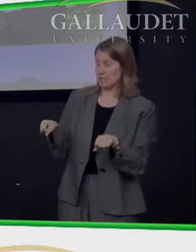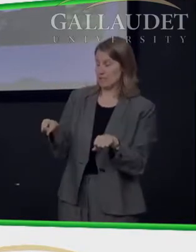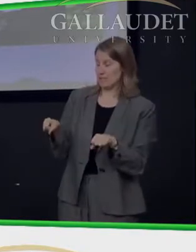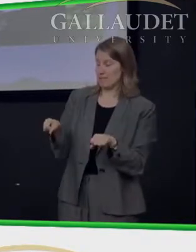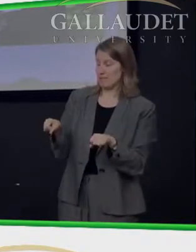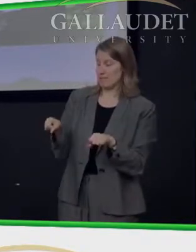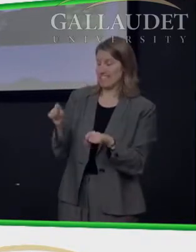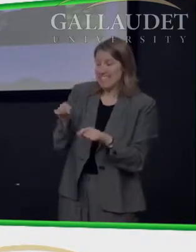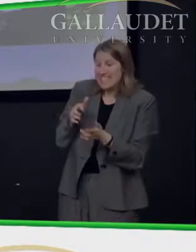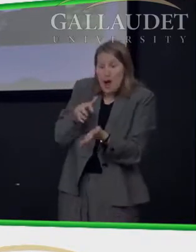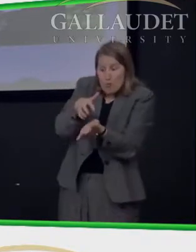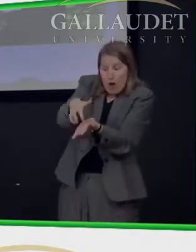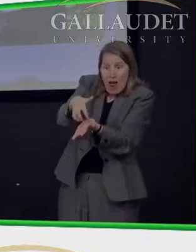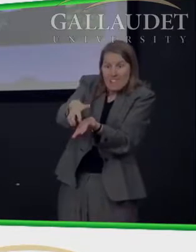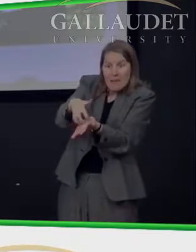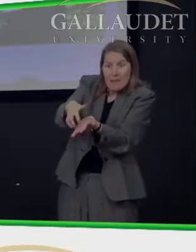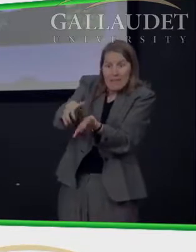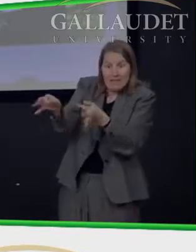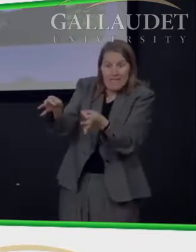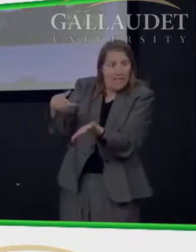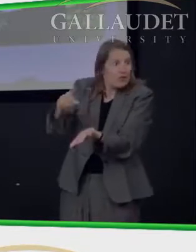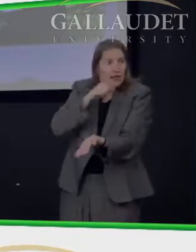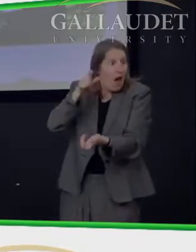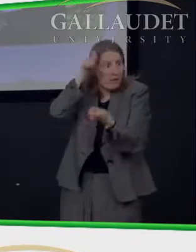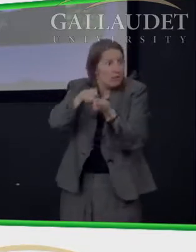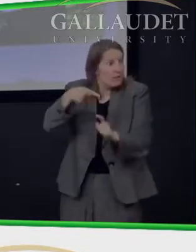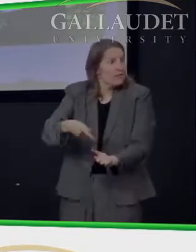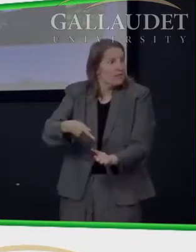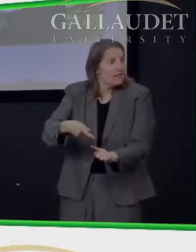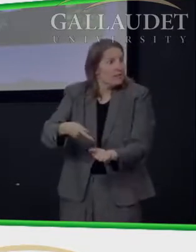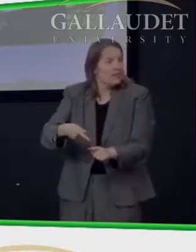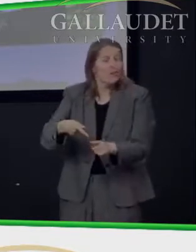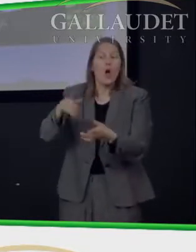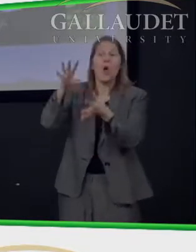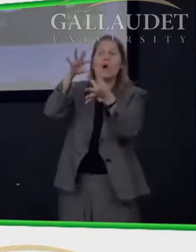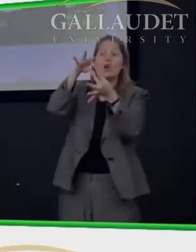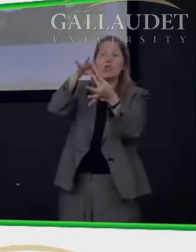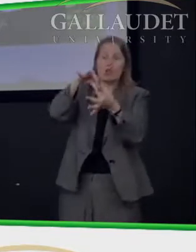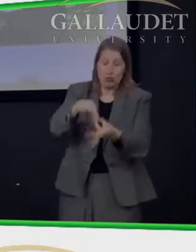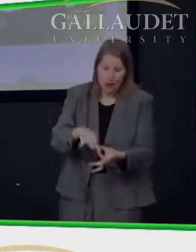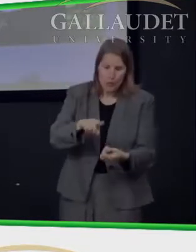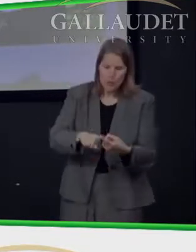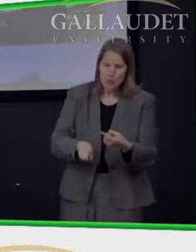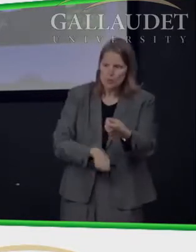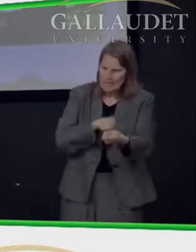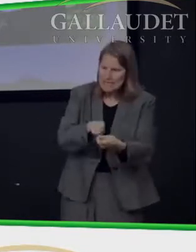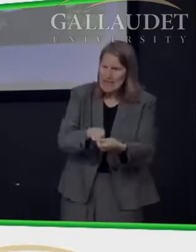definition, is approximate. So the grounding needed to be in some sort of exact representation of number.